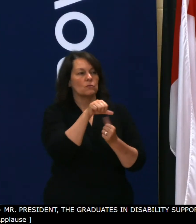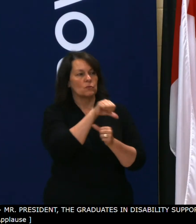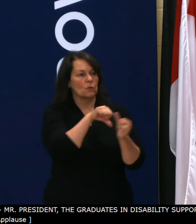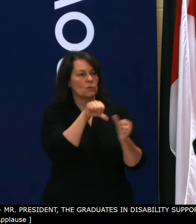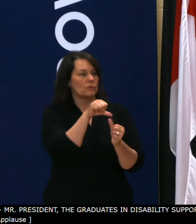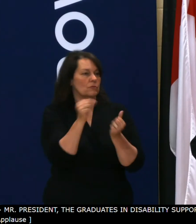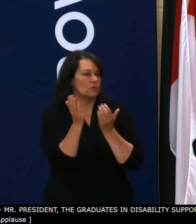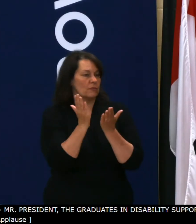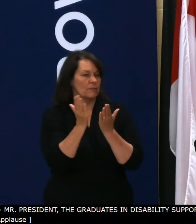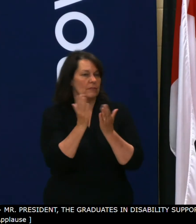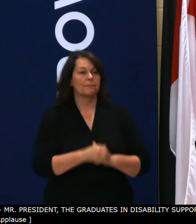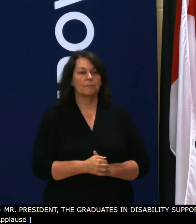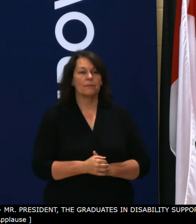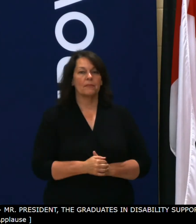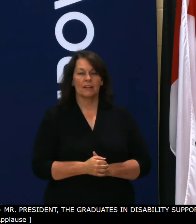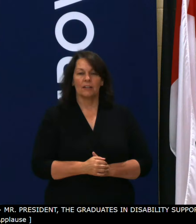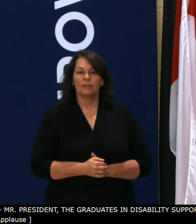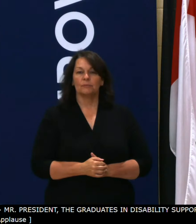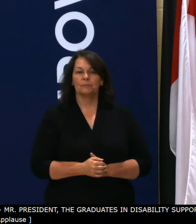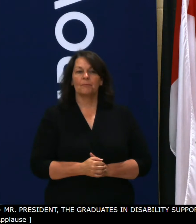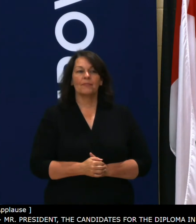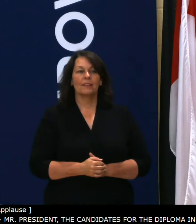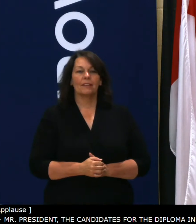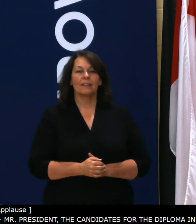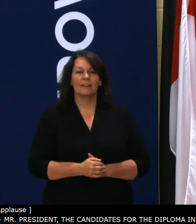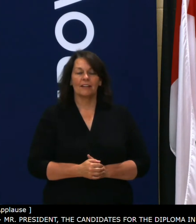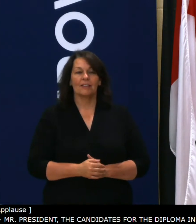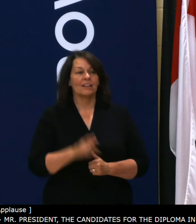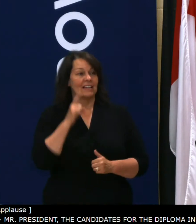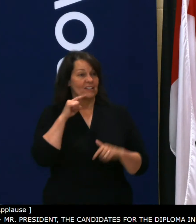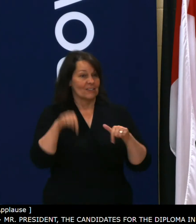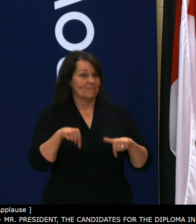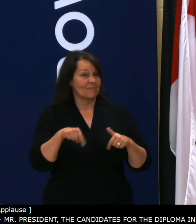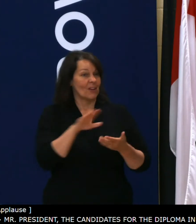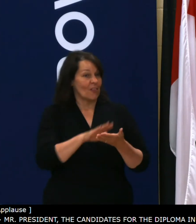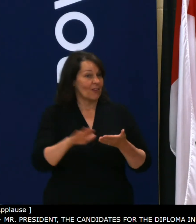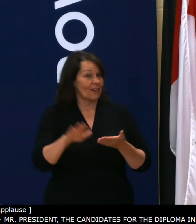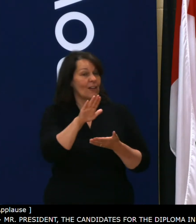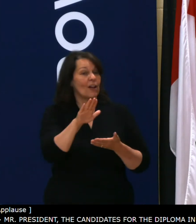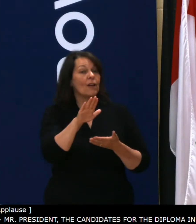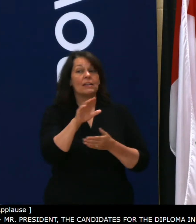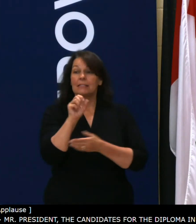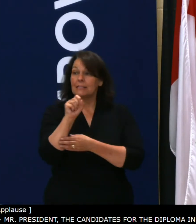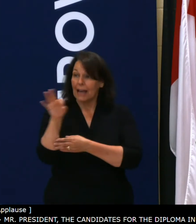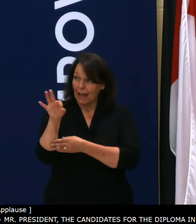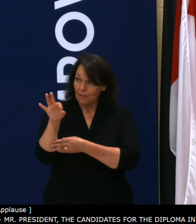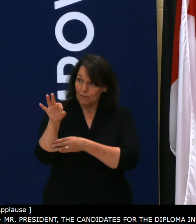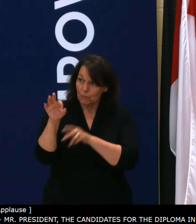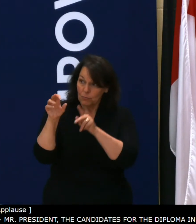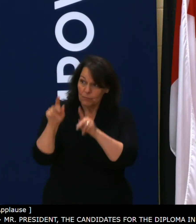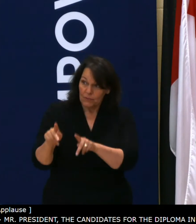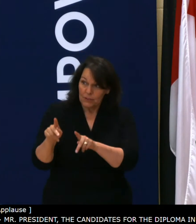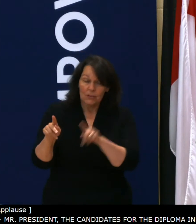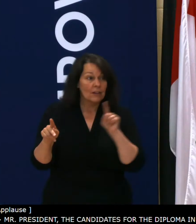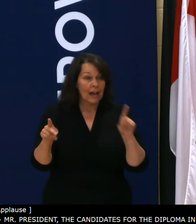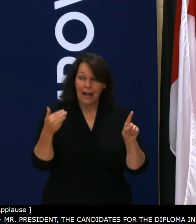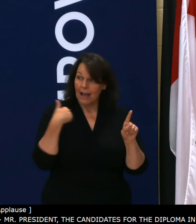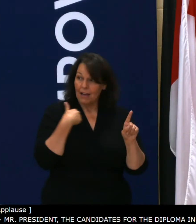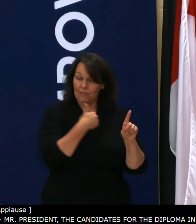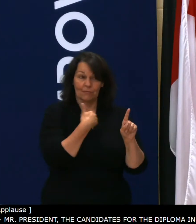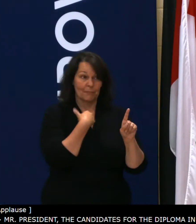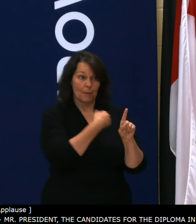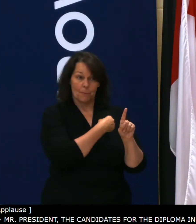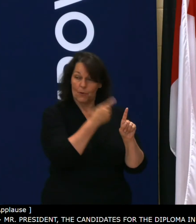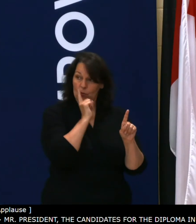Invited guests, it is the tradition at Nova Scotia Community College that when a member of the staff has a family member graduating, we offer them